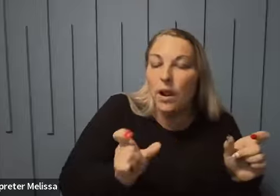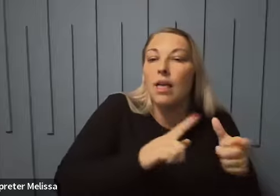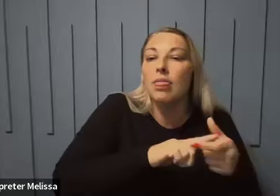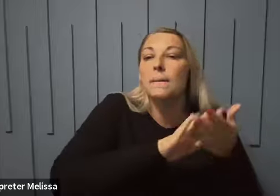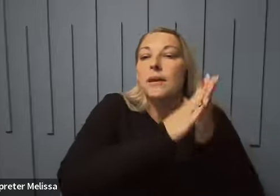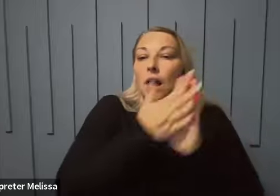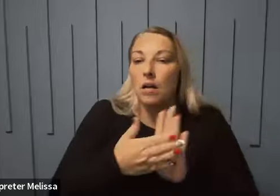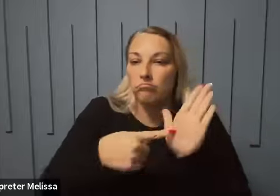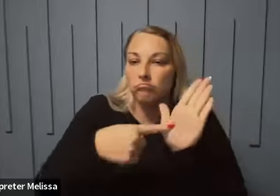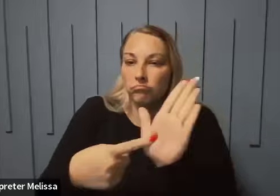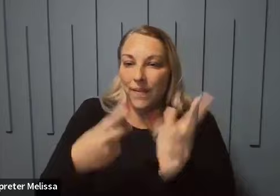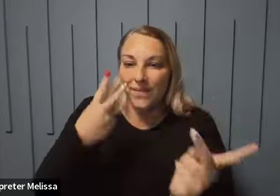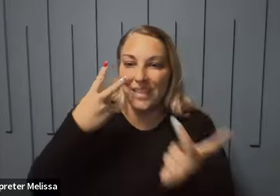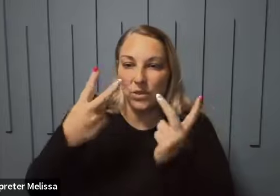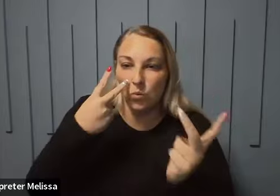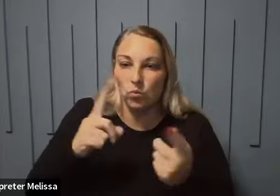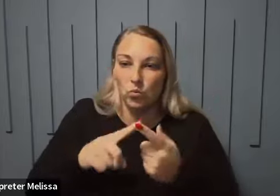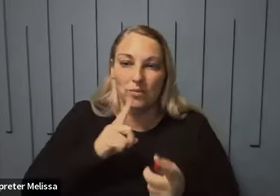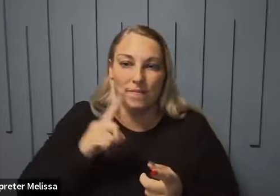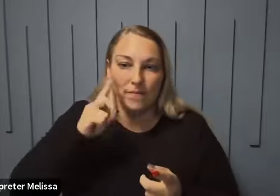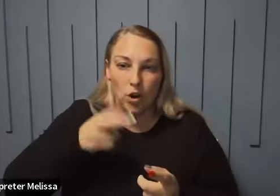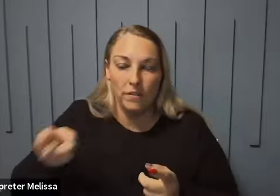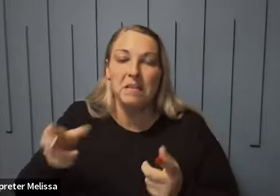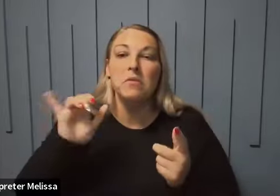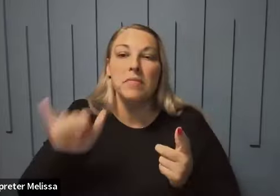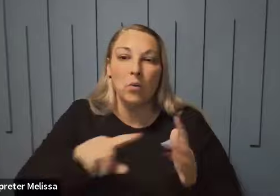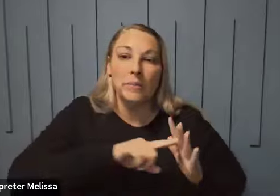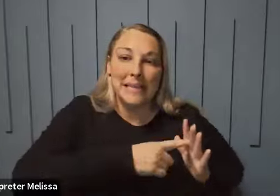guiding conclusion, and that is how he moved forward developing the system.